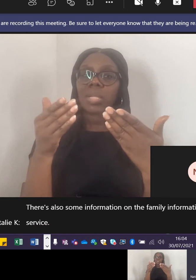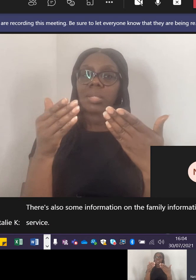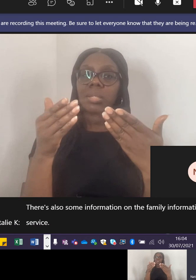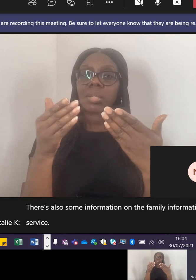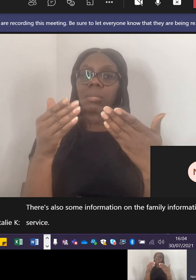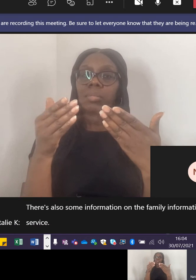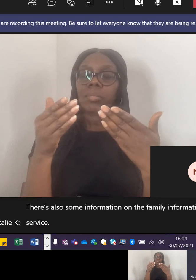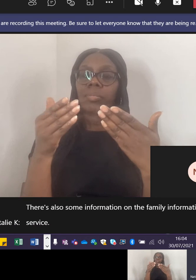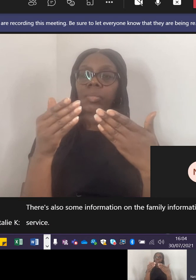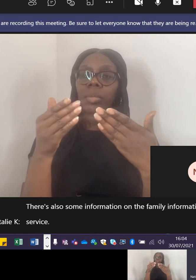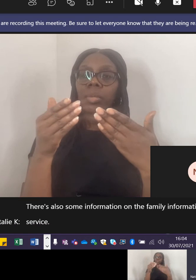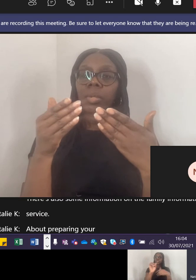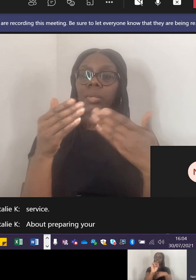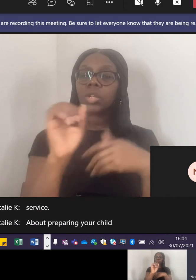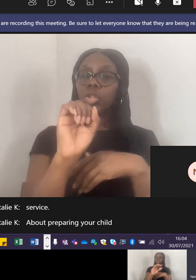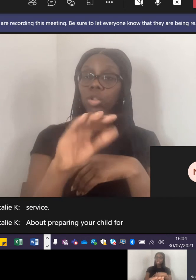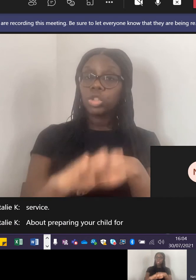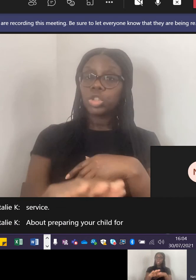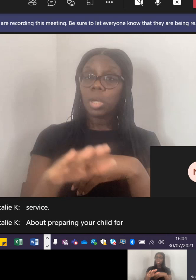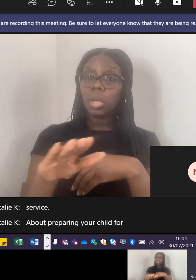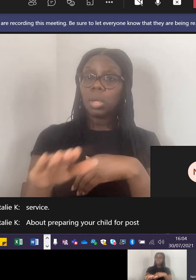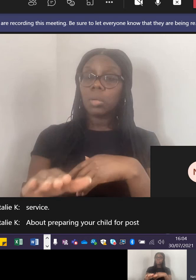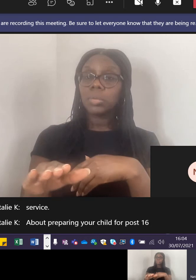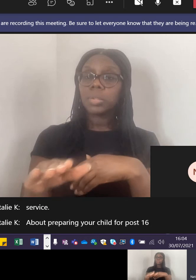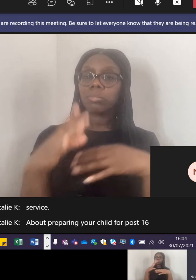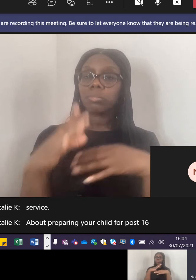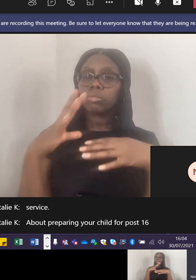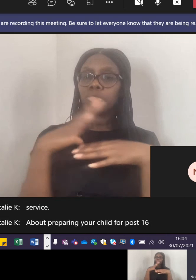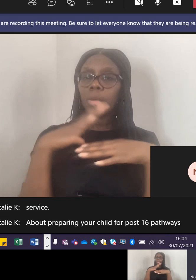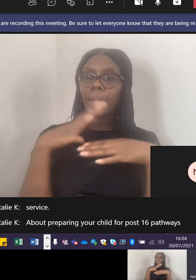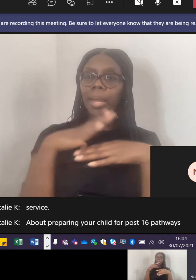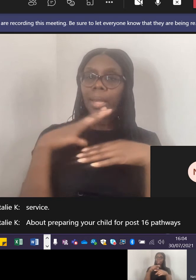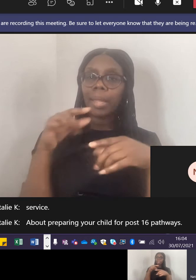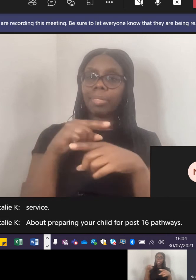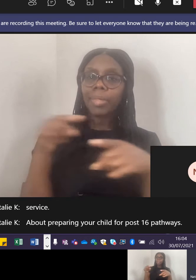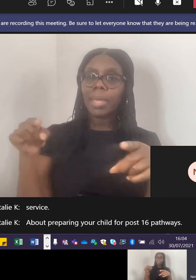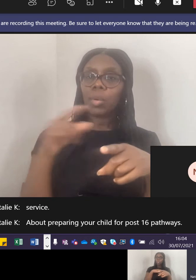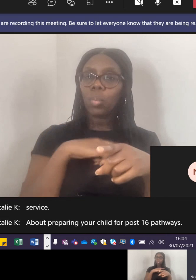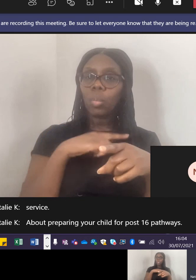about preparing your child for post-16 pathways.